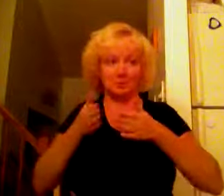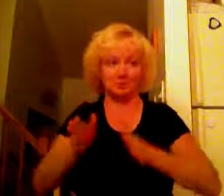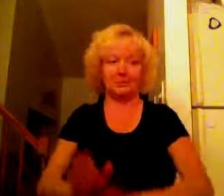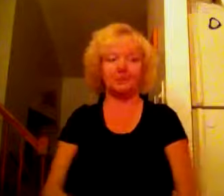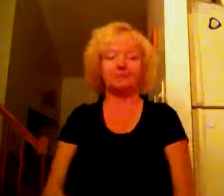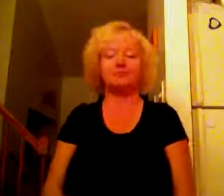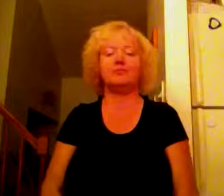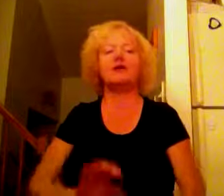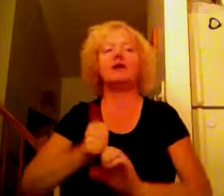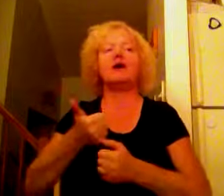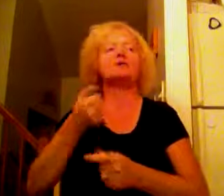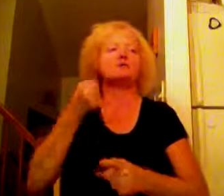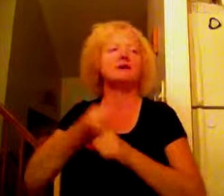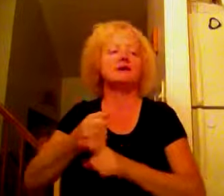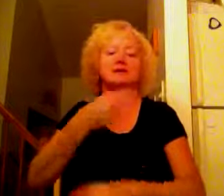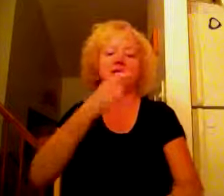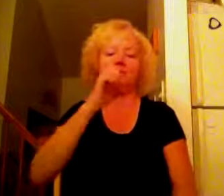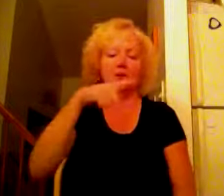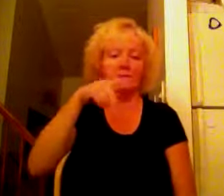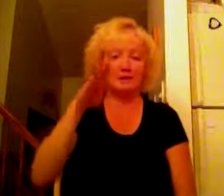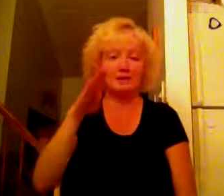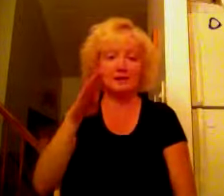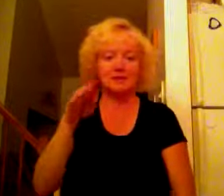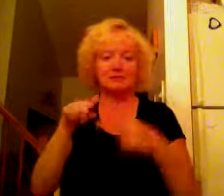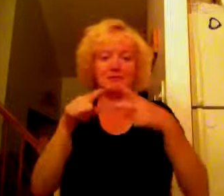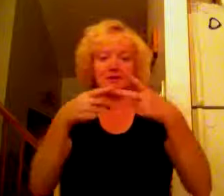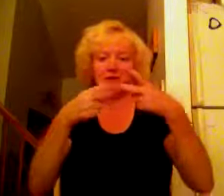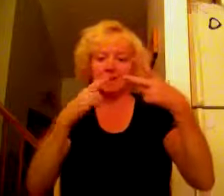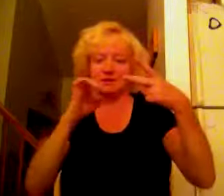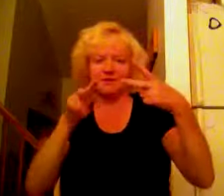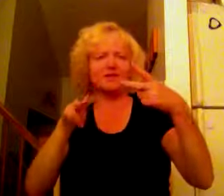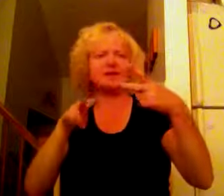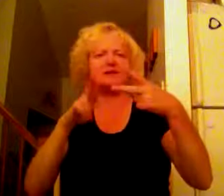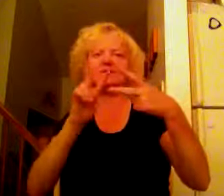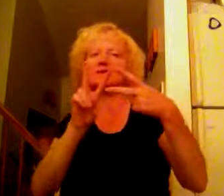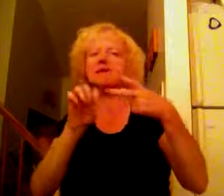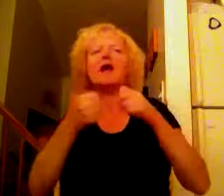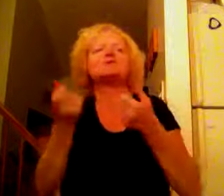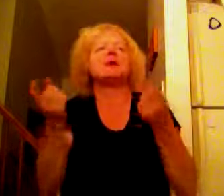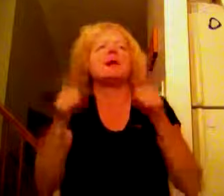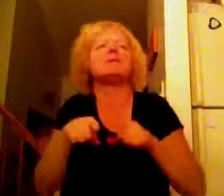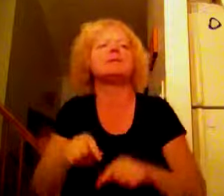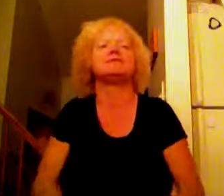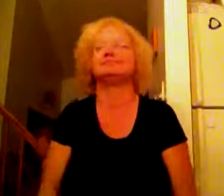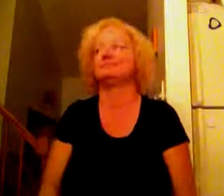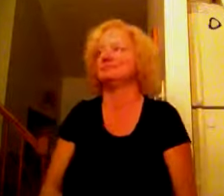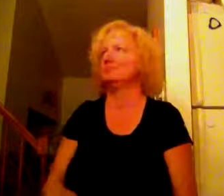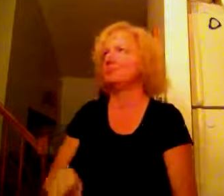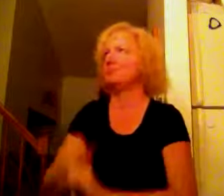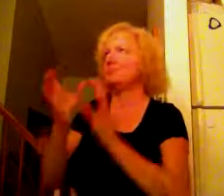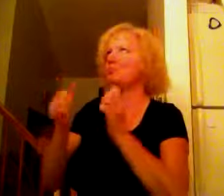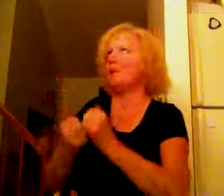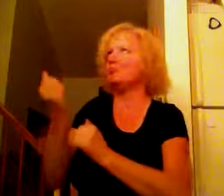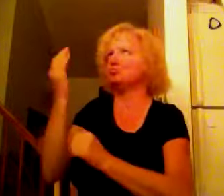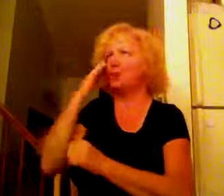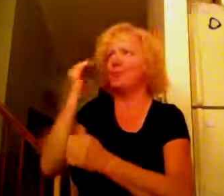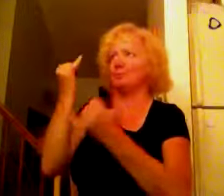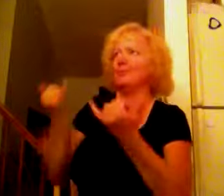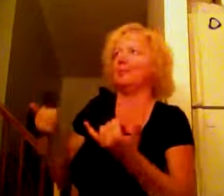infectious disease like hepatitis B or HIV? I think most of us obviously know that by now. Well, that's pretty well